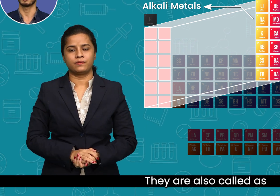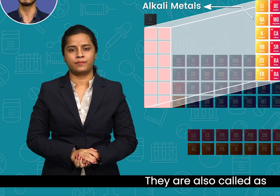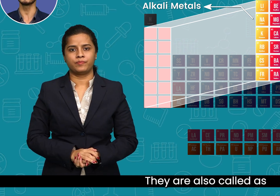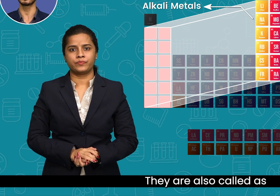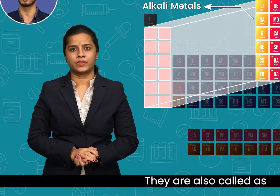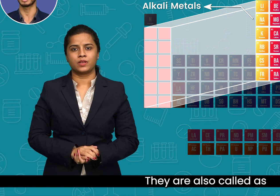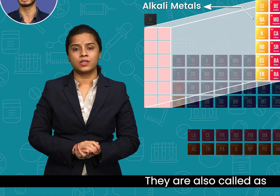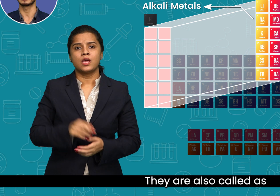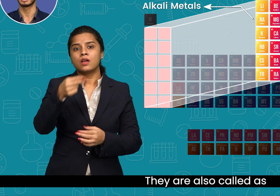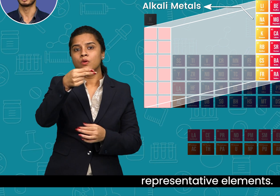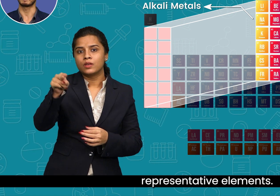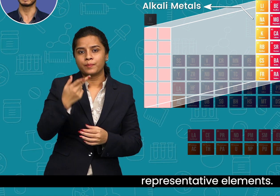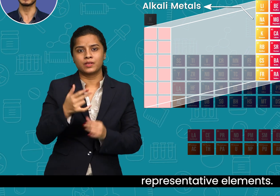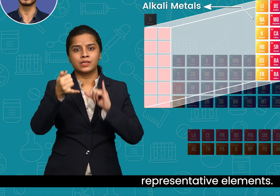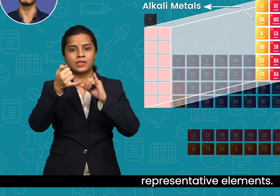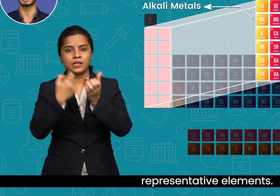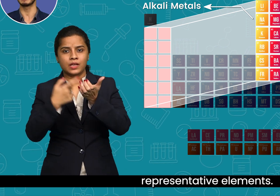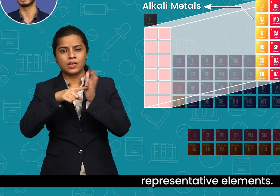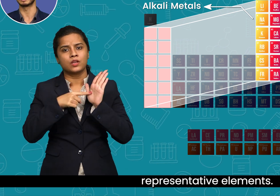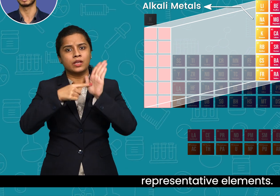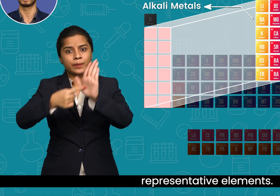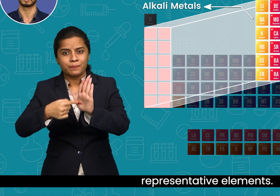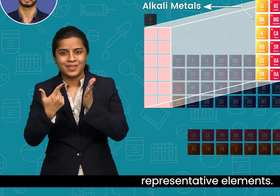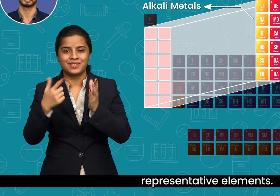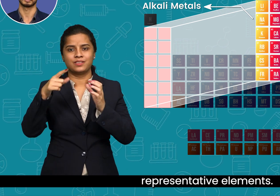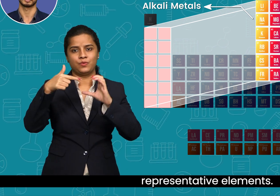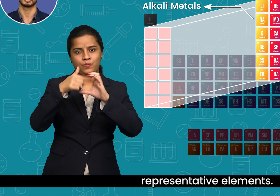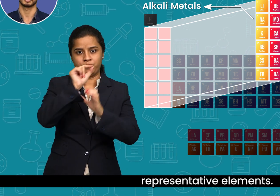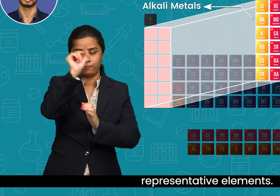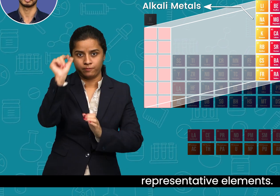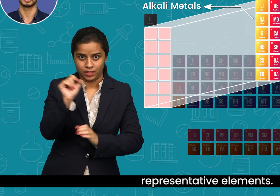They are also called as representative elements.